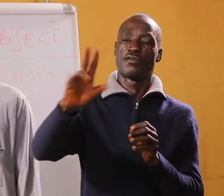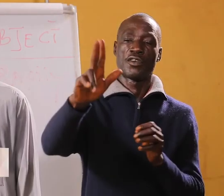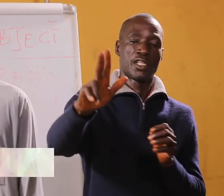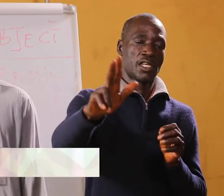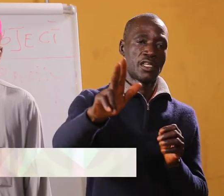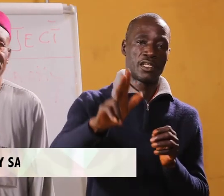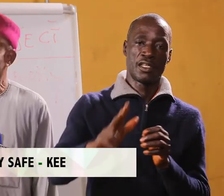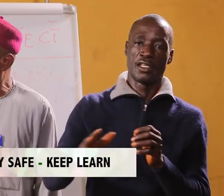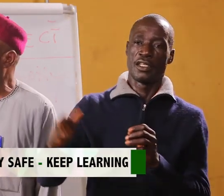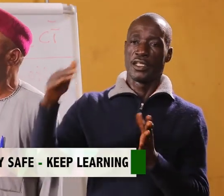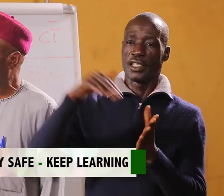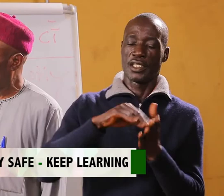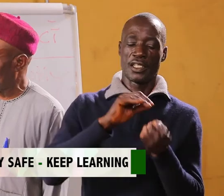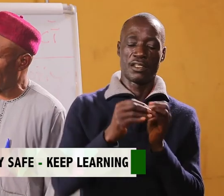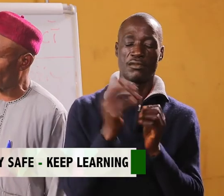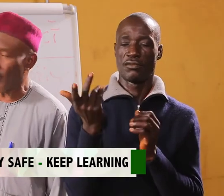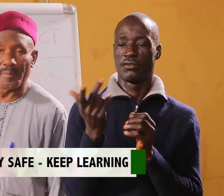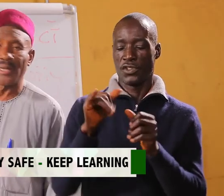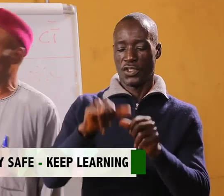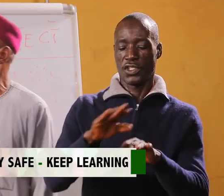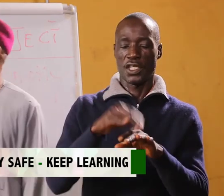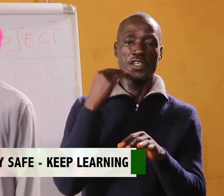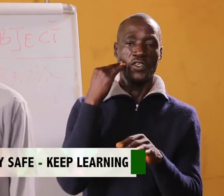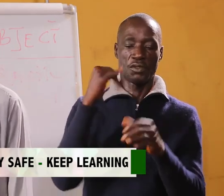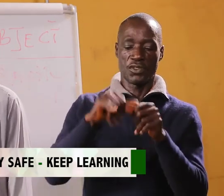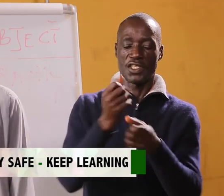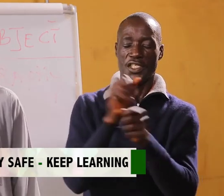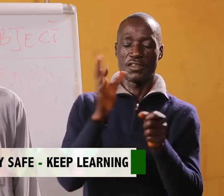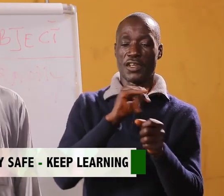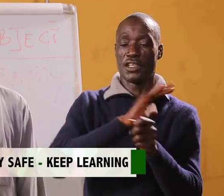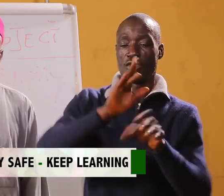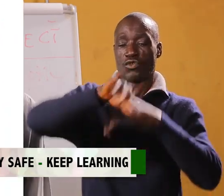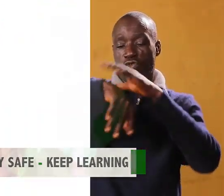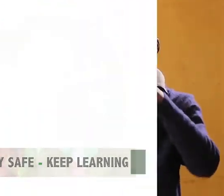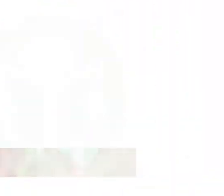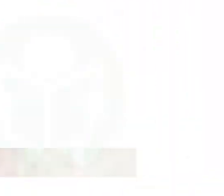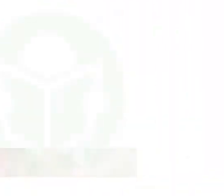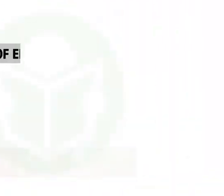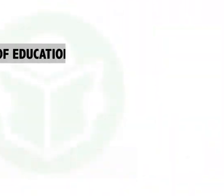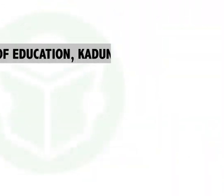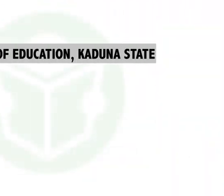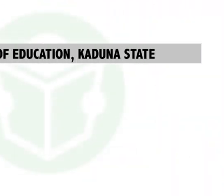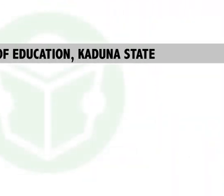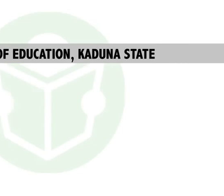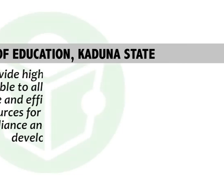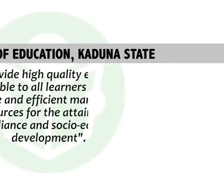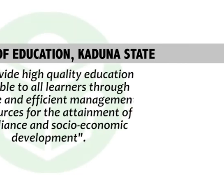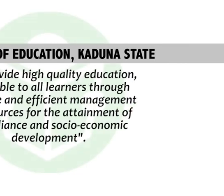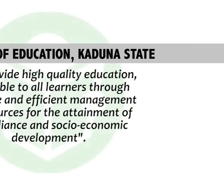08038619143. Please stay at home, stay safe, and keep learning. Thank you.